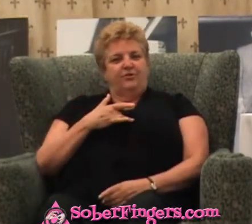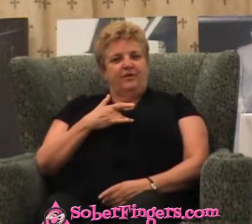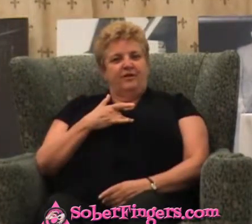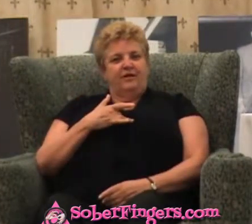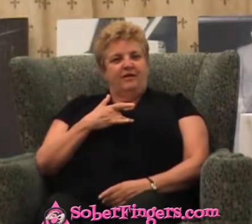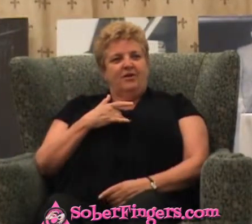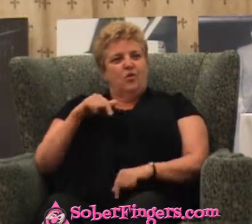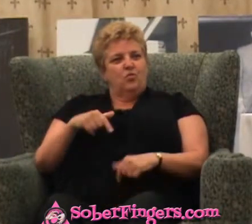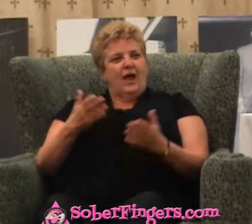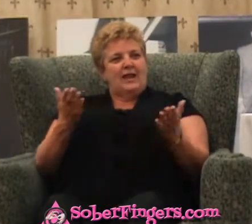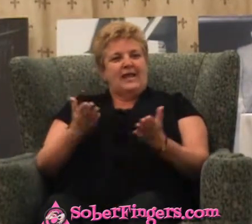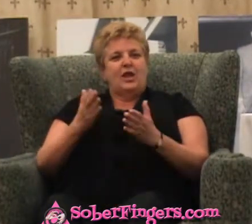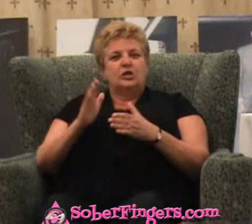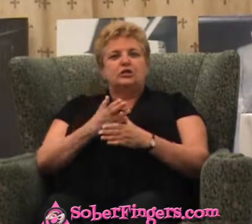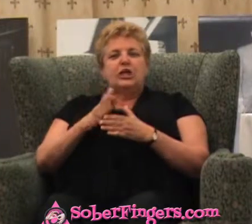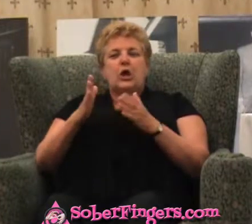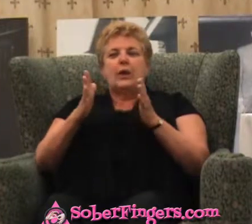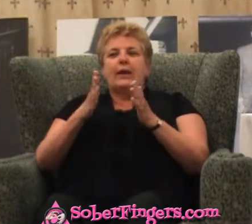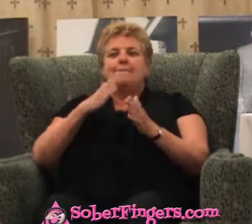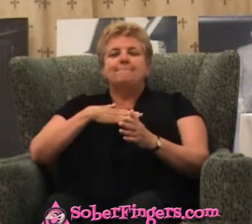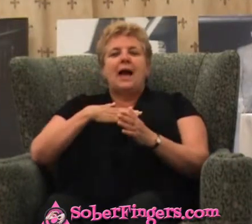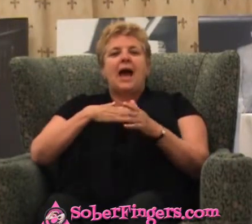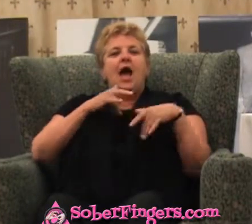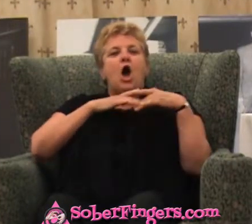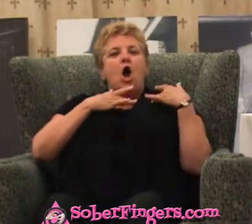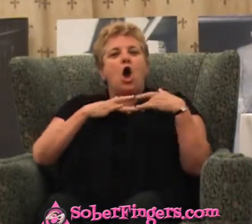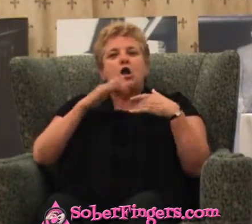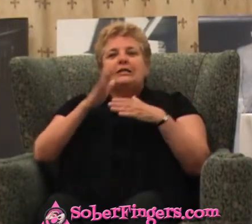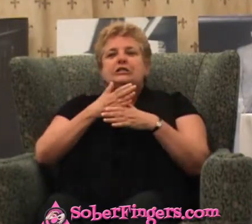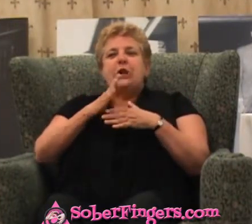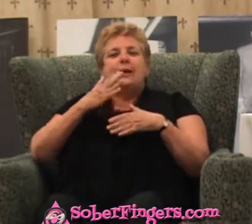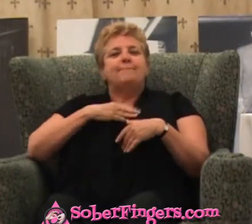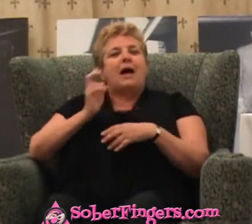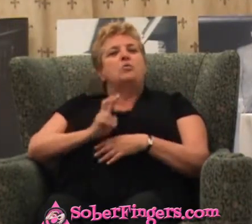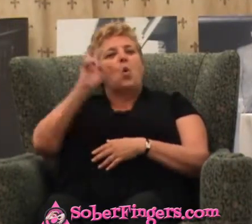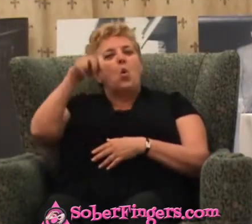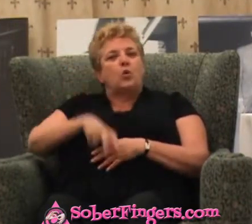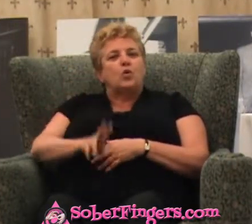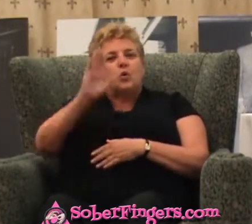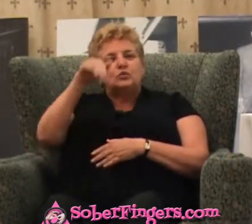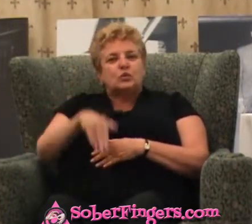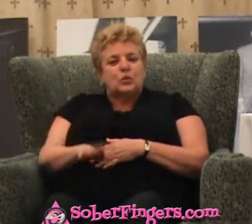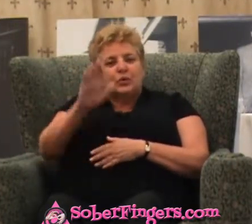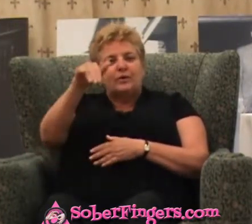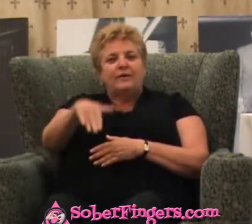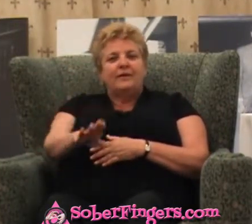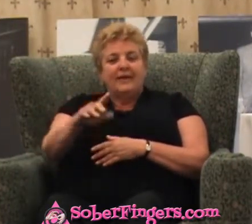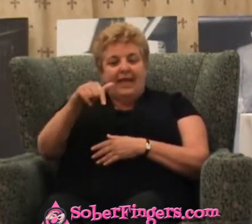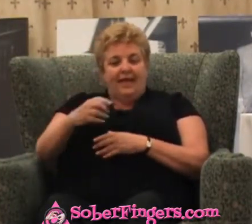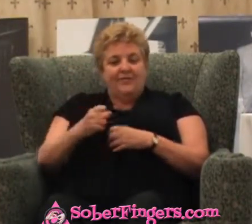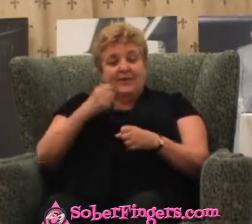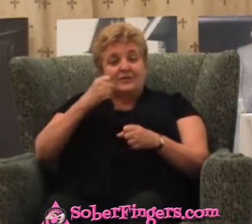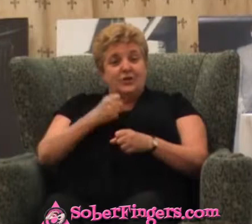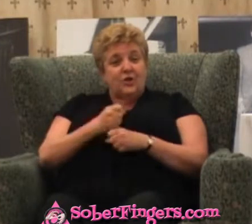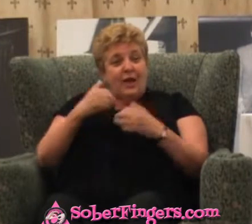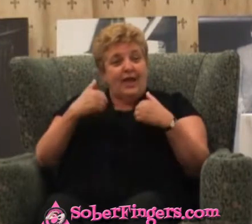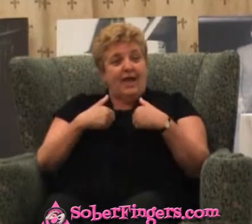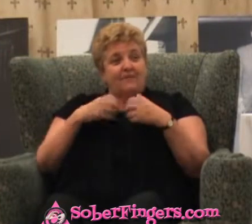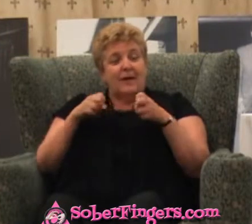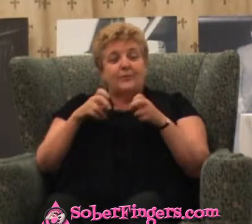my heart, sharing my roller coaster. And this year I've had some new opportunities to take the steps of Alcoholics